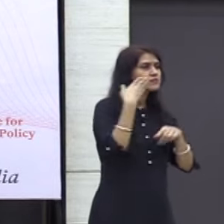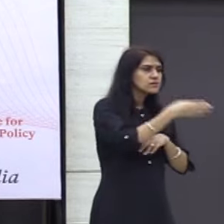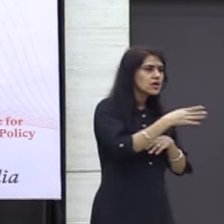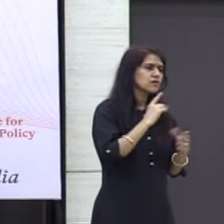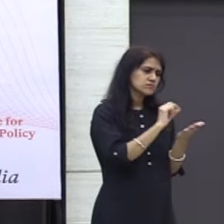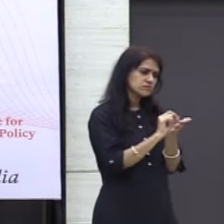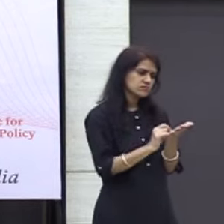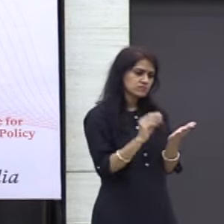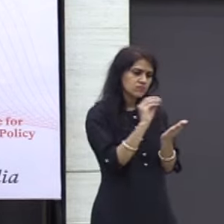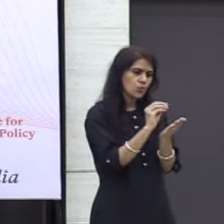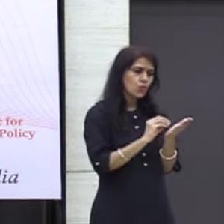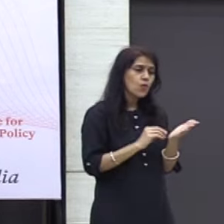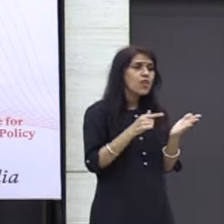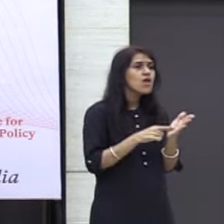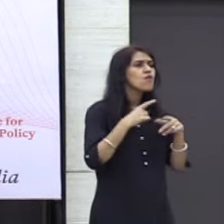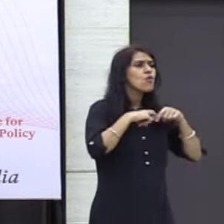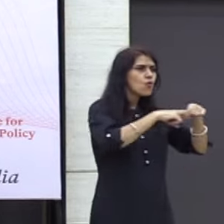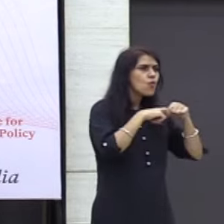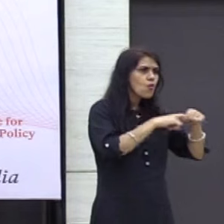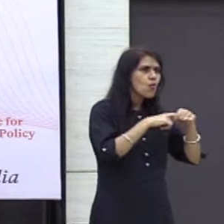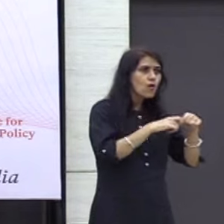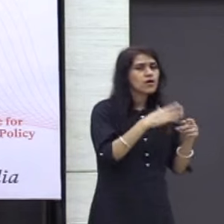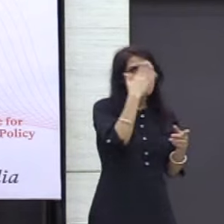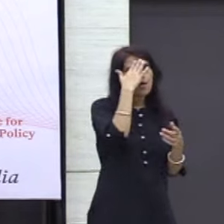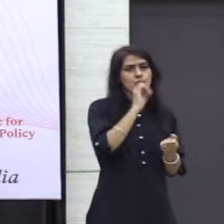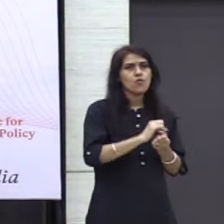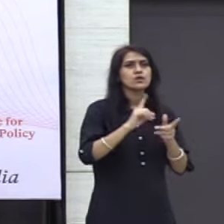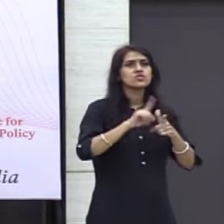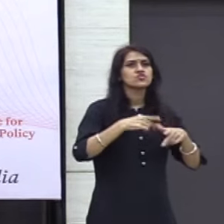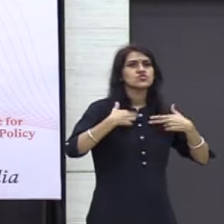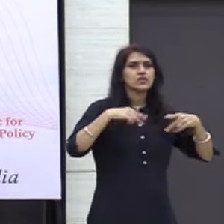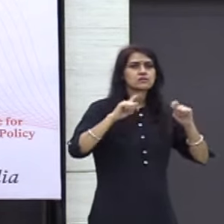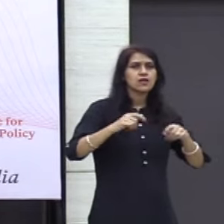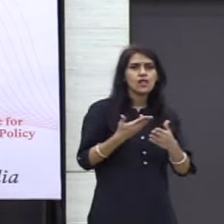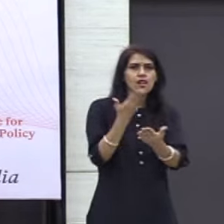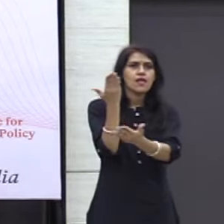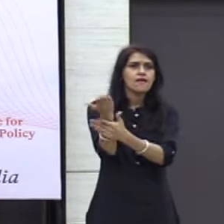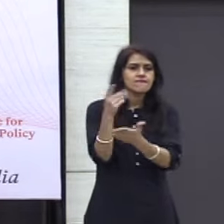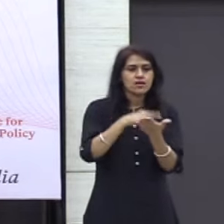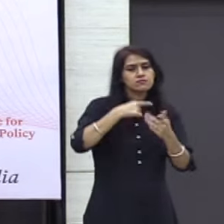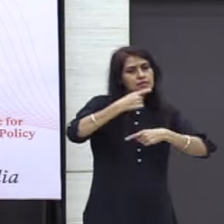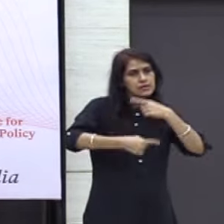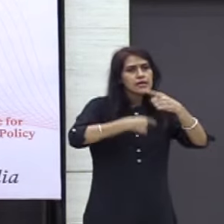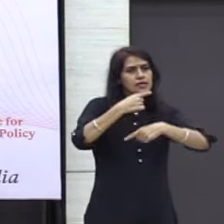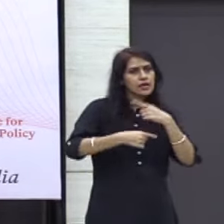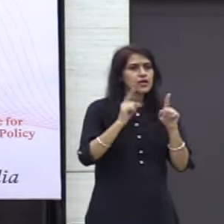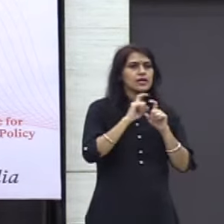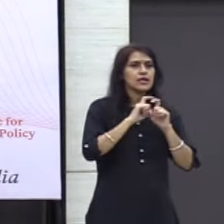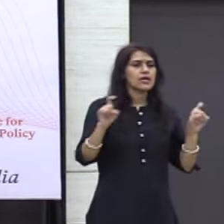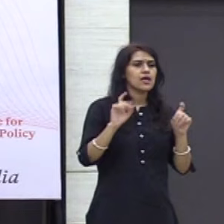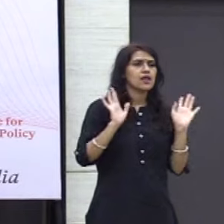daily diary. That will be scrutinized by the magistrate to make sure that the investigation is continuing in a proper